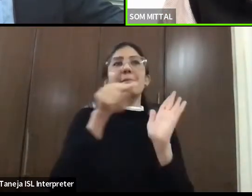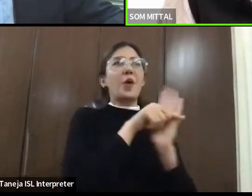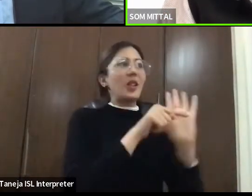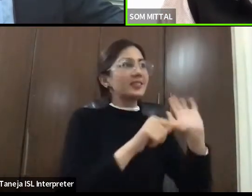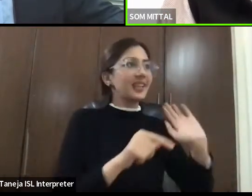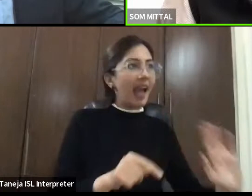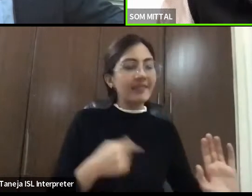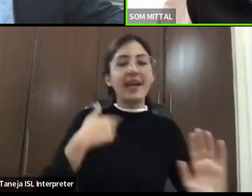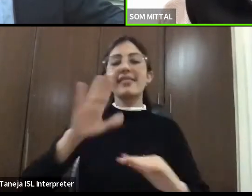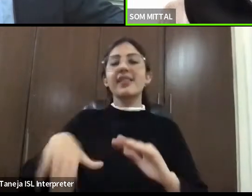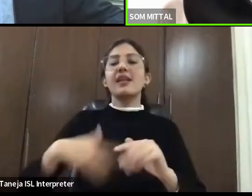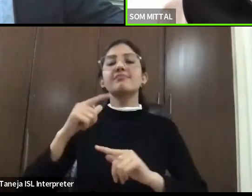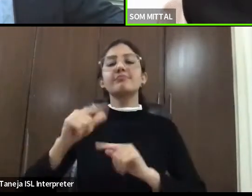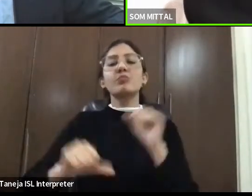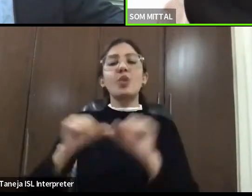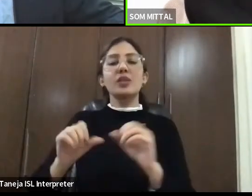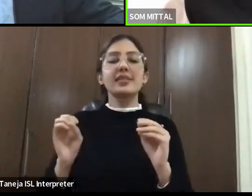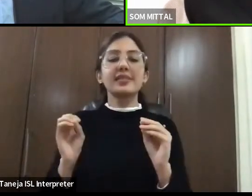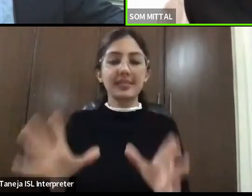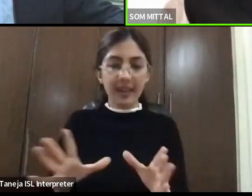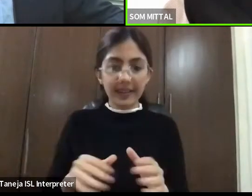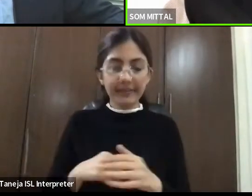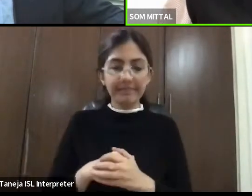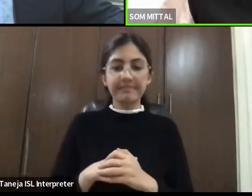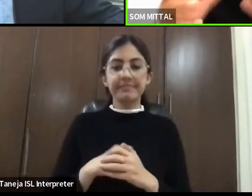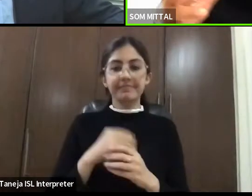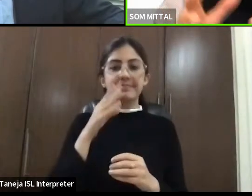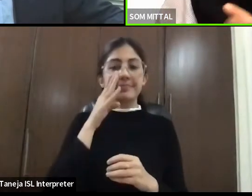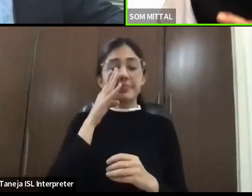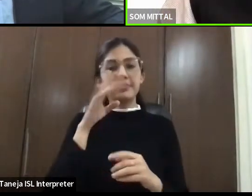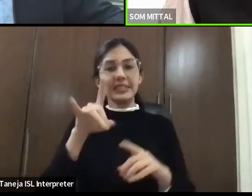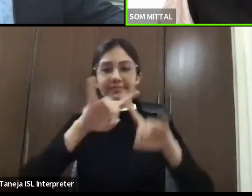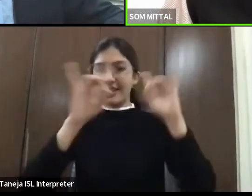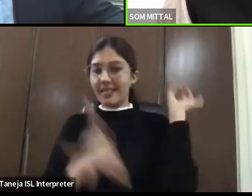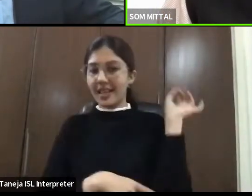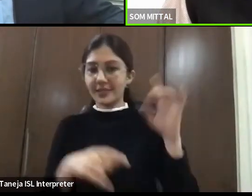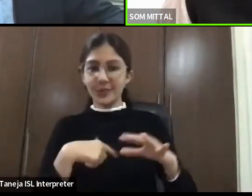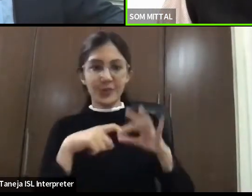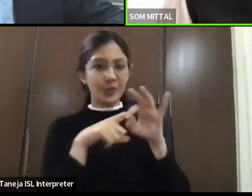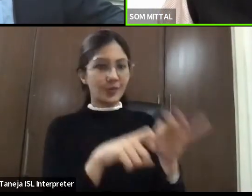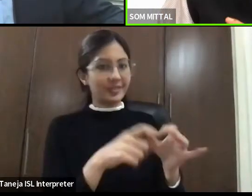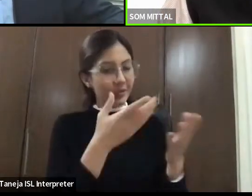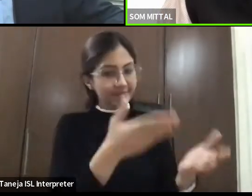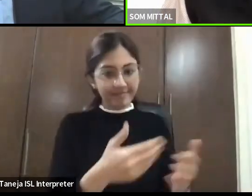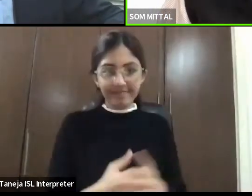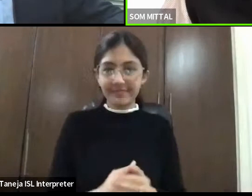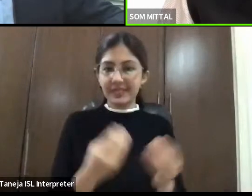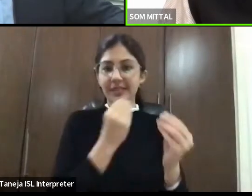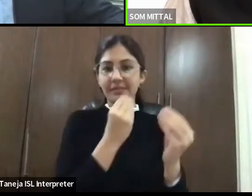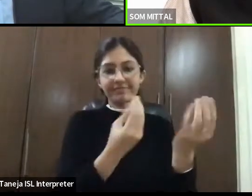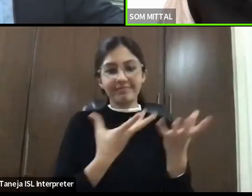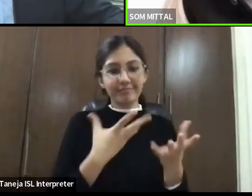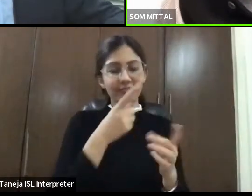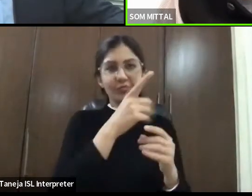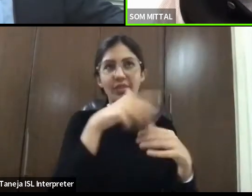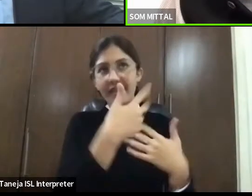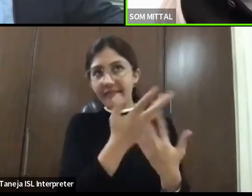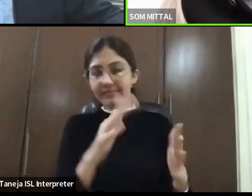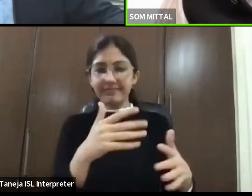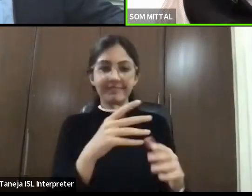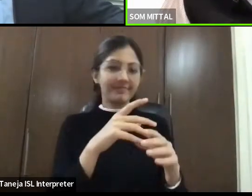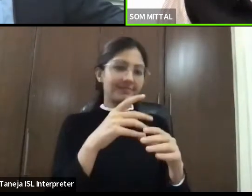and get started. This probably is the last question, and then I leave you to give me some overviews if you have to.